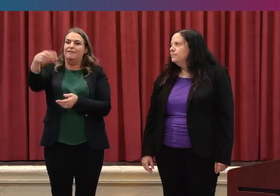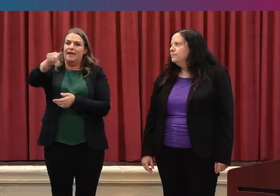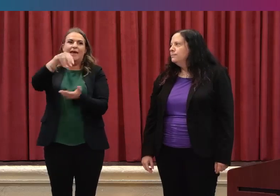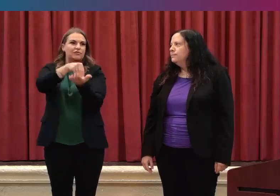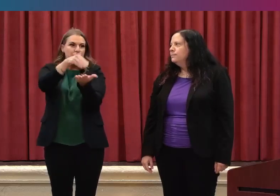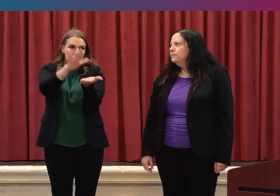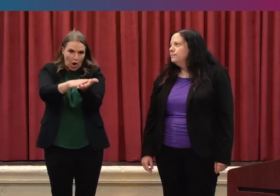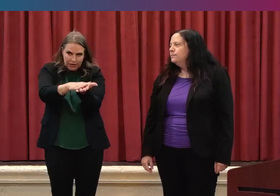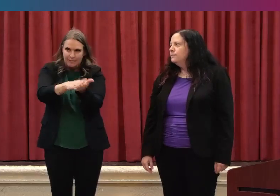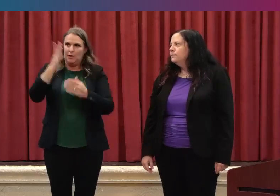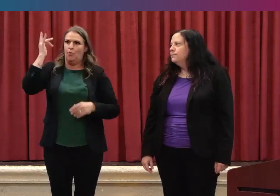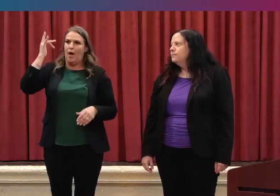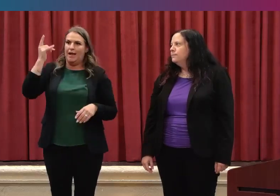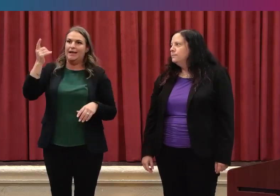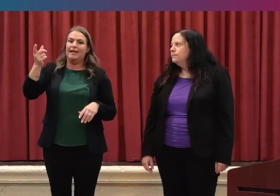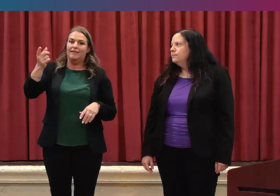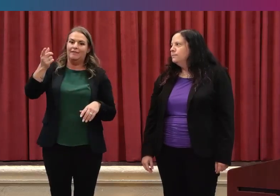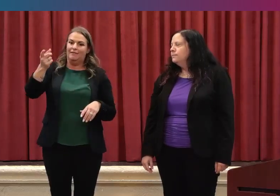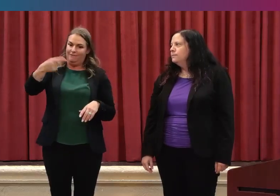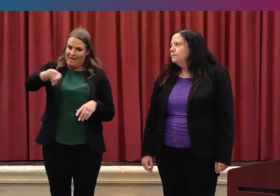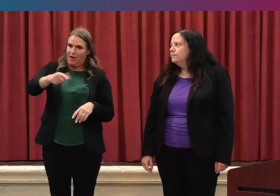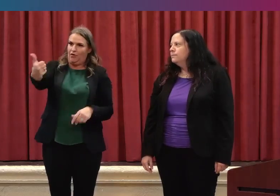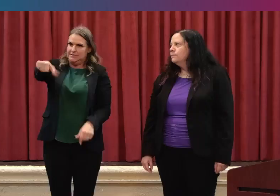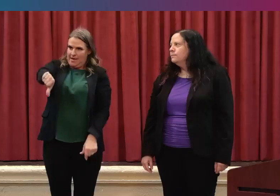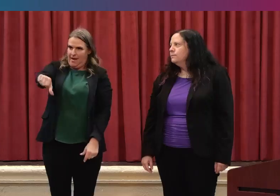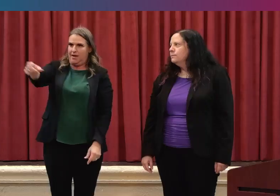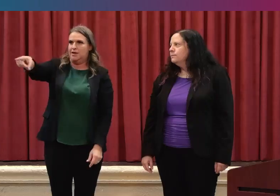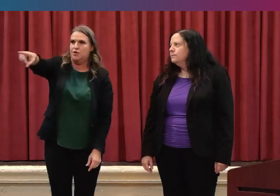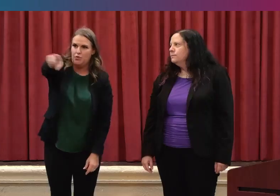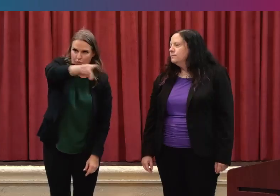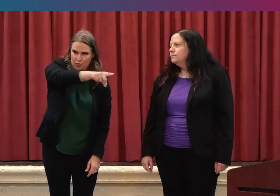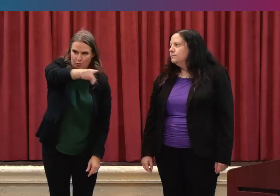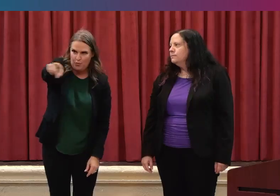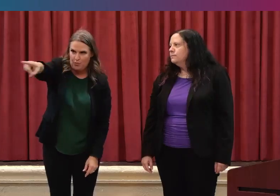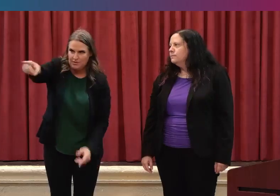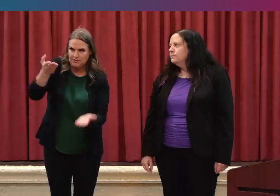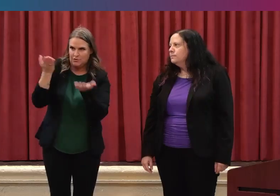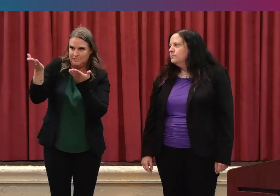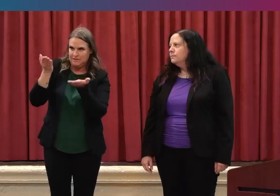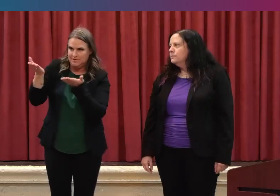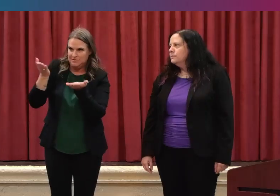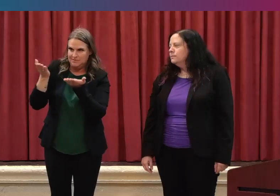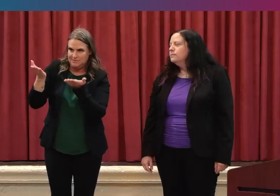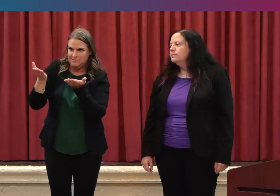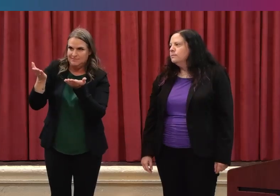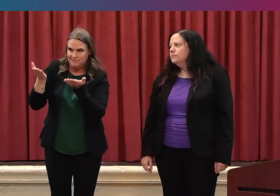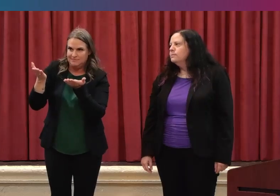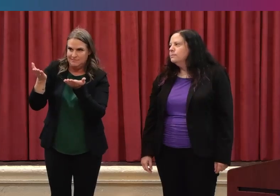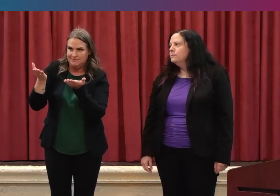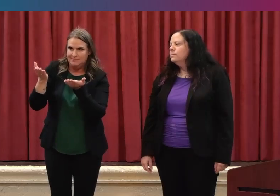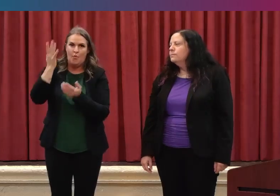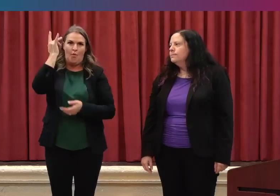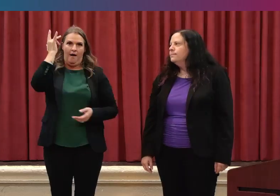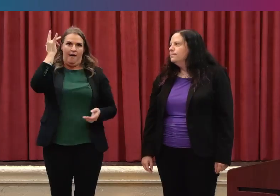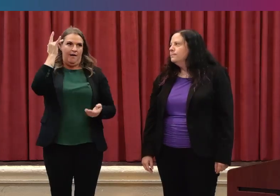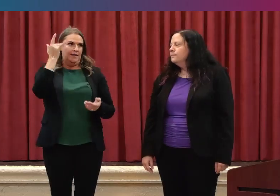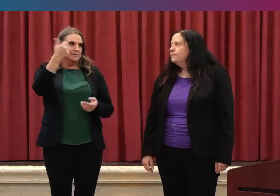The Unruh Civil Rights Act tells them they have to document, they have to say that they have denied interpreting services